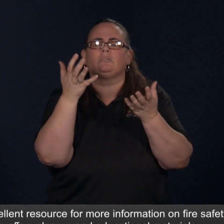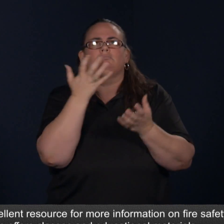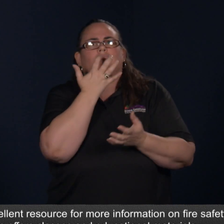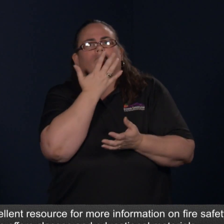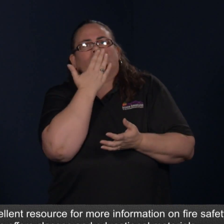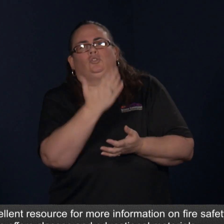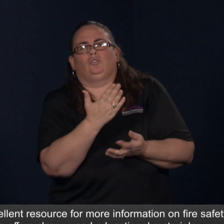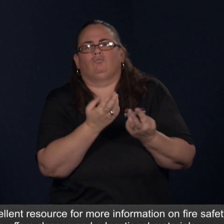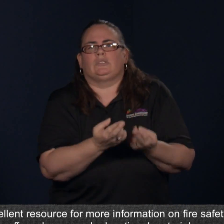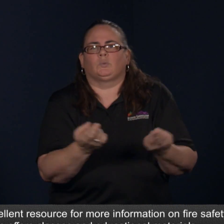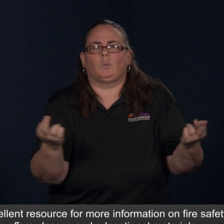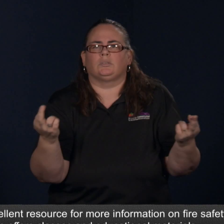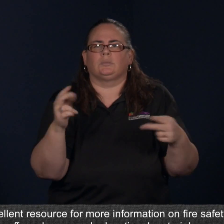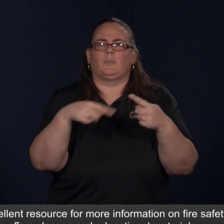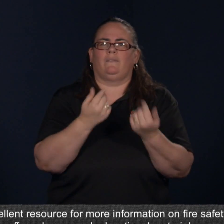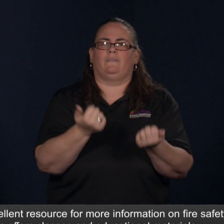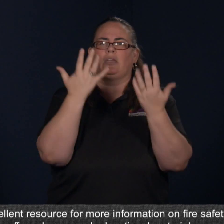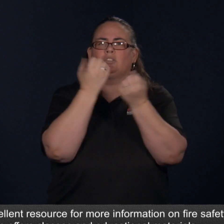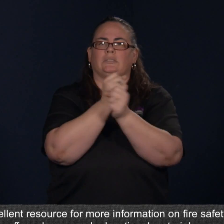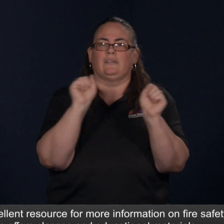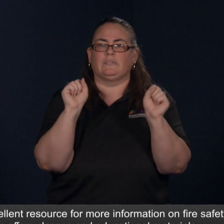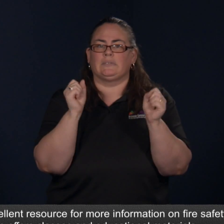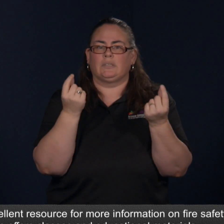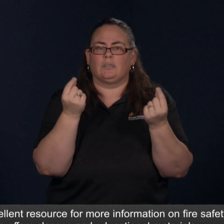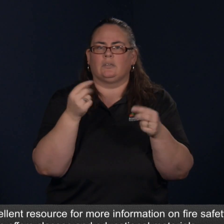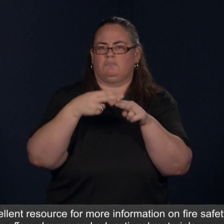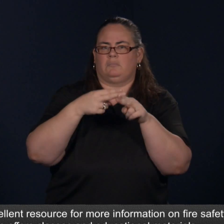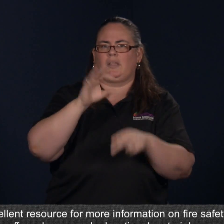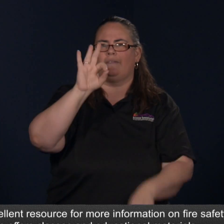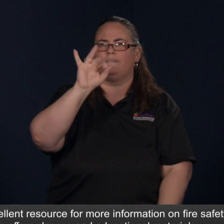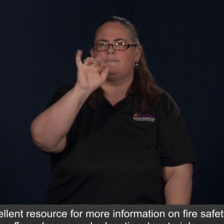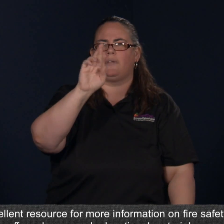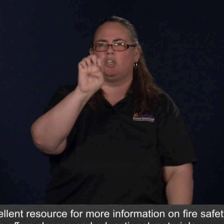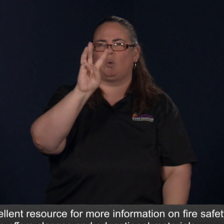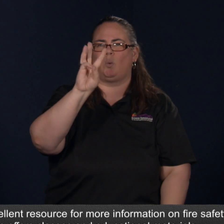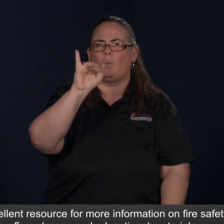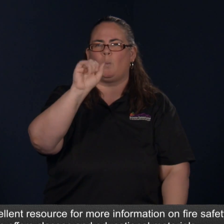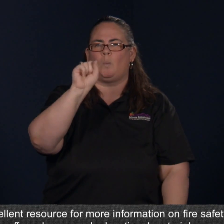An excellent resource for more information on fire safety is FireWise.